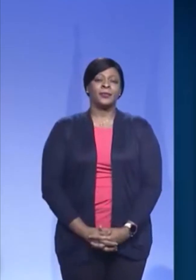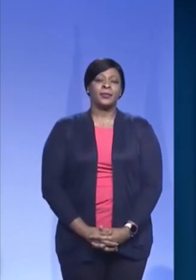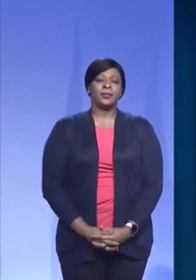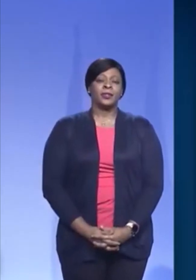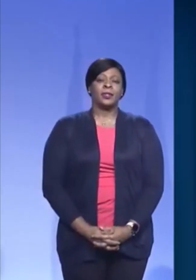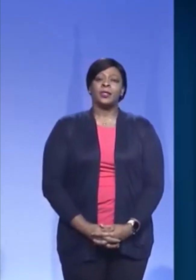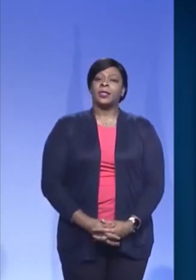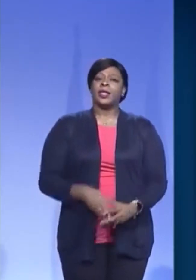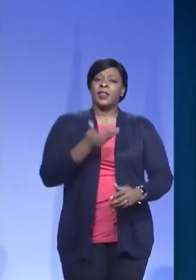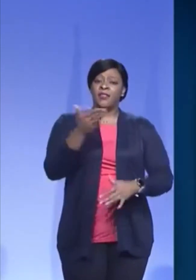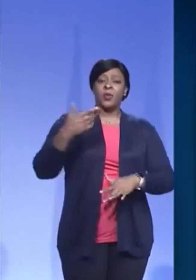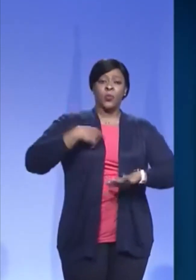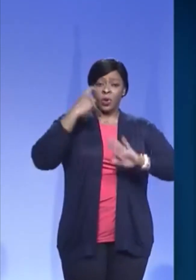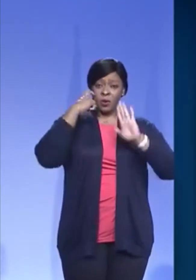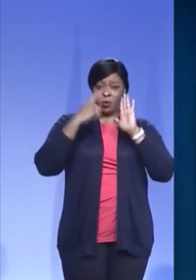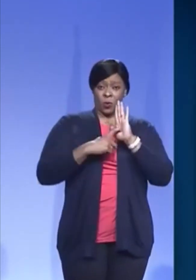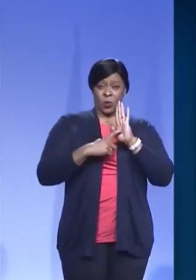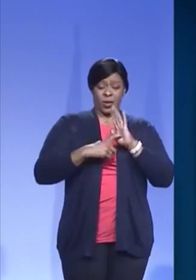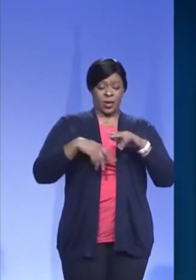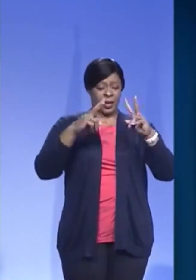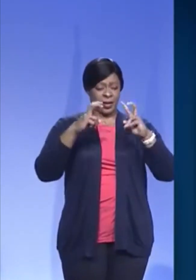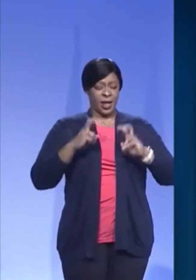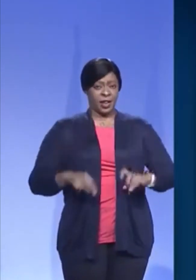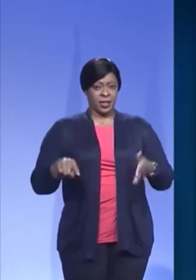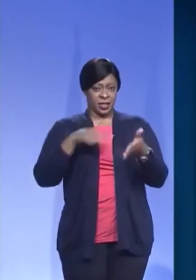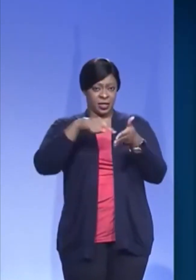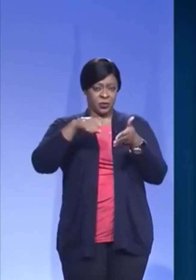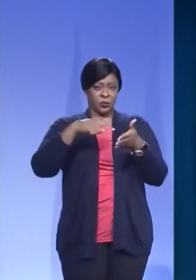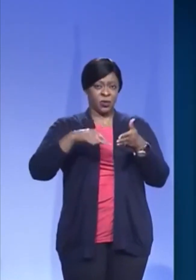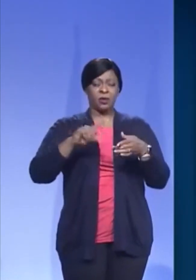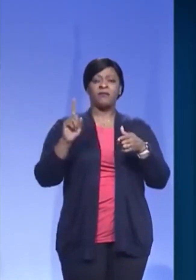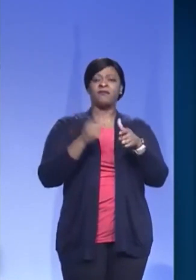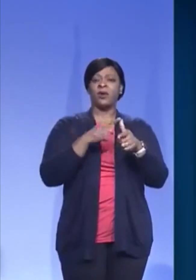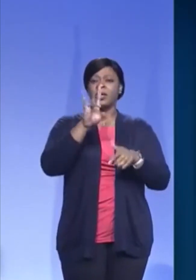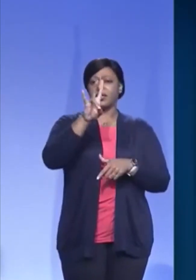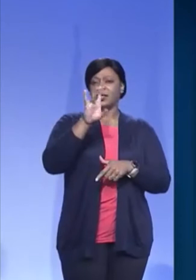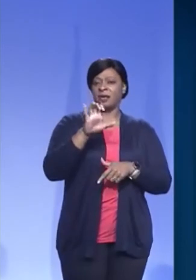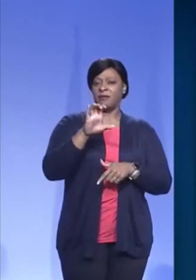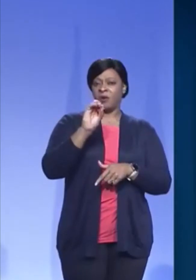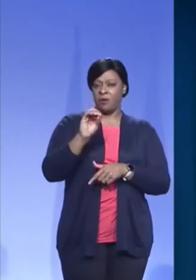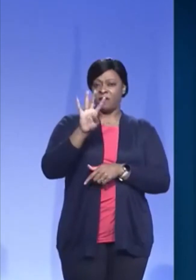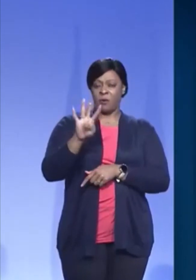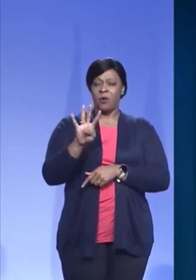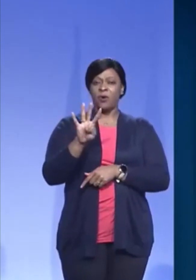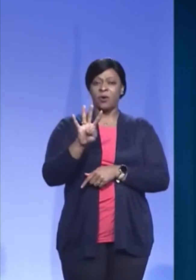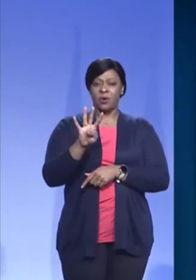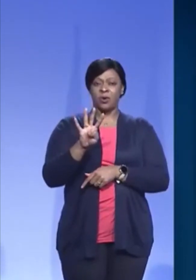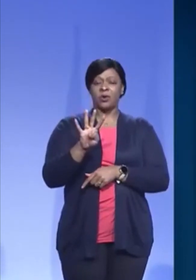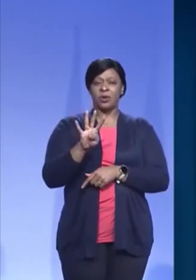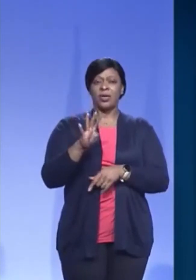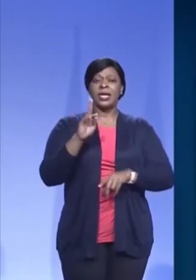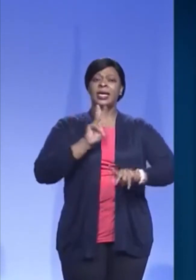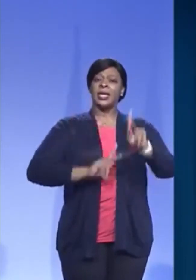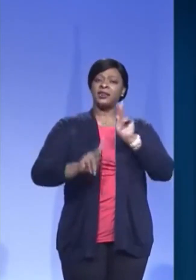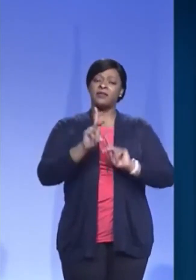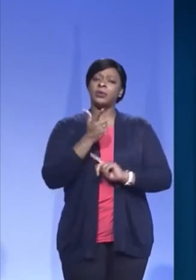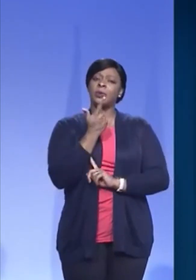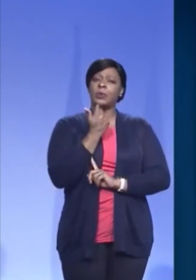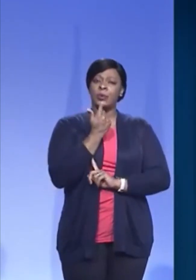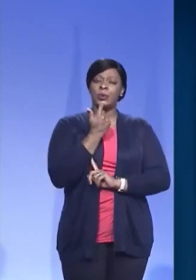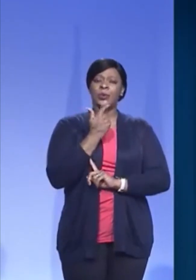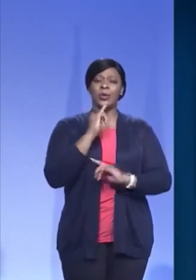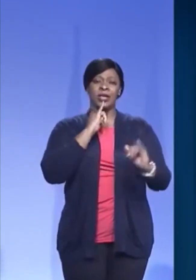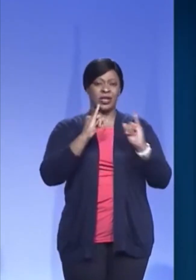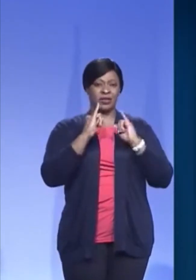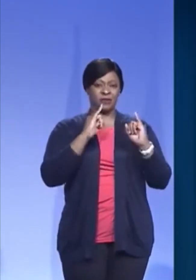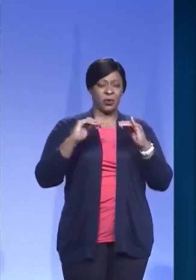of the things that we've seen in an analysis this week of the first 704 individuals who were interviewed with the